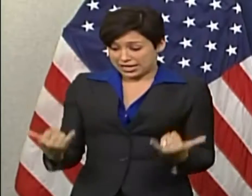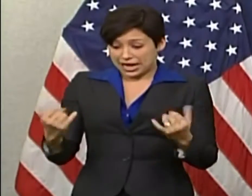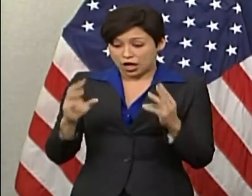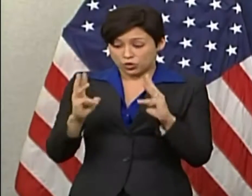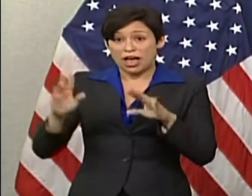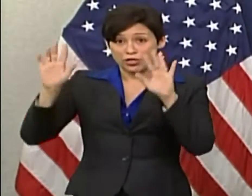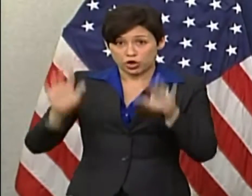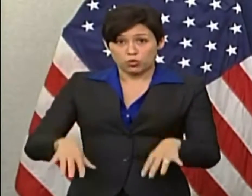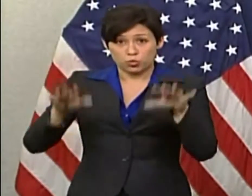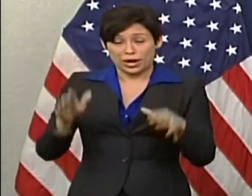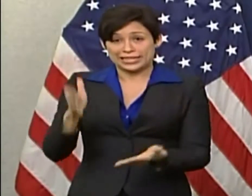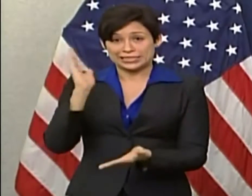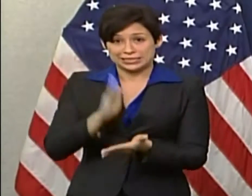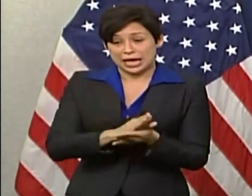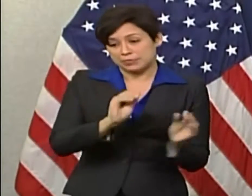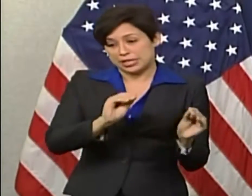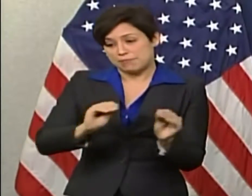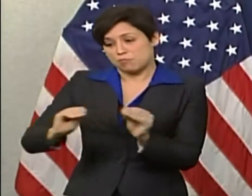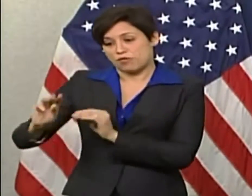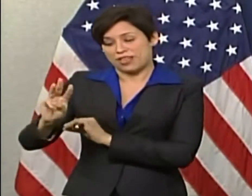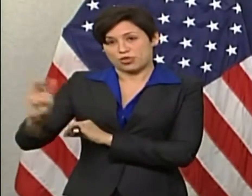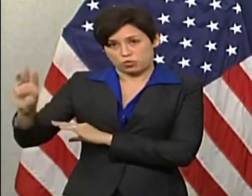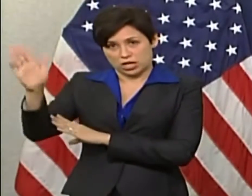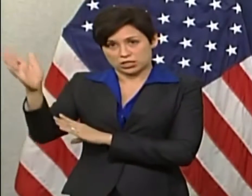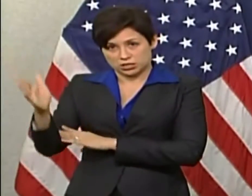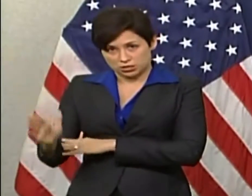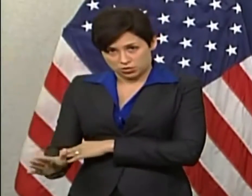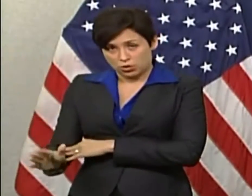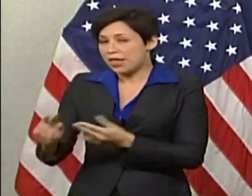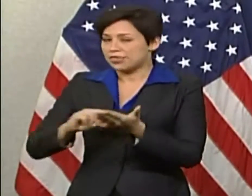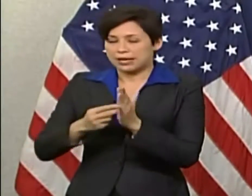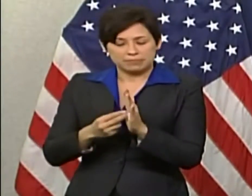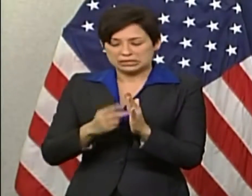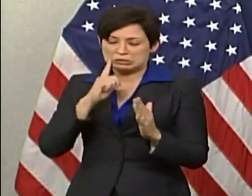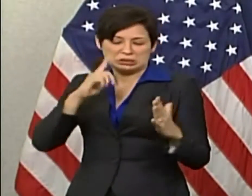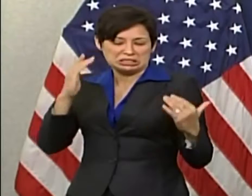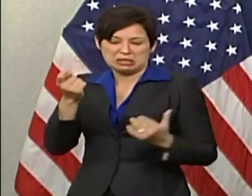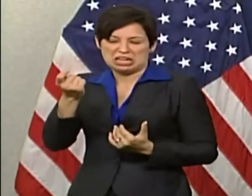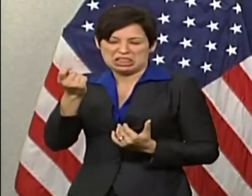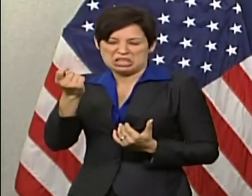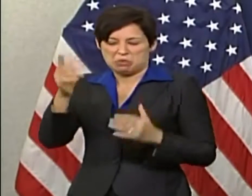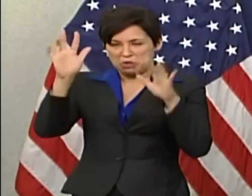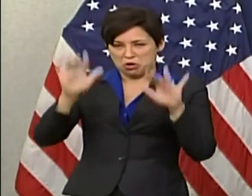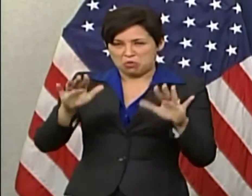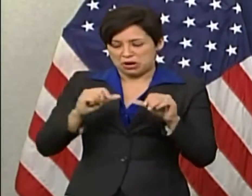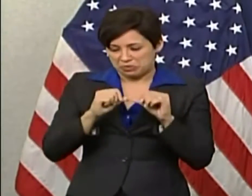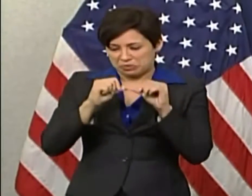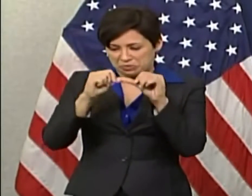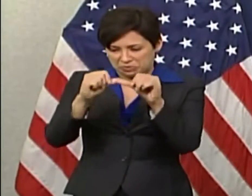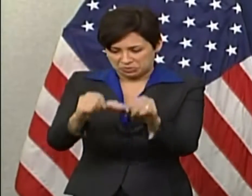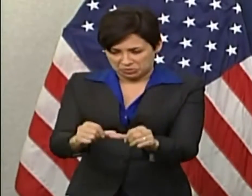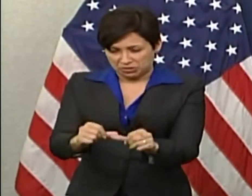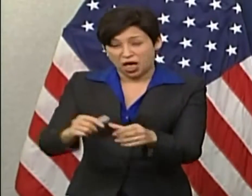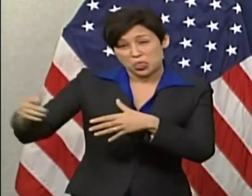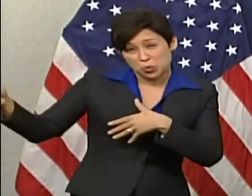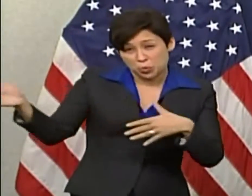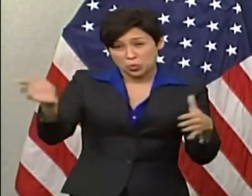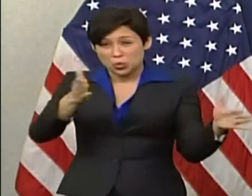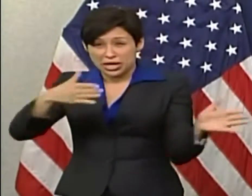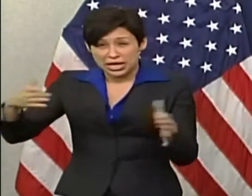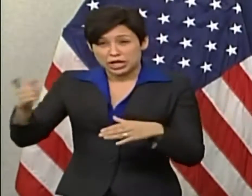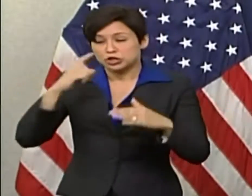to say, has passed and moved to our west, so we don't anticipate anything more than a few showers from now on. In terms of the winds, they